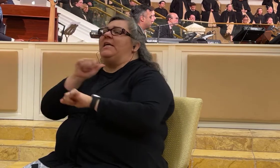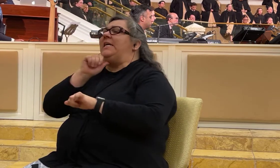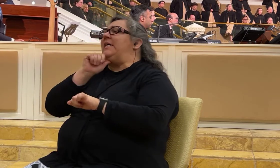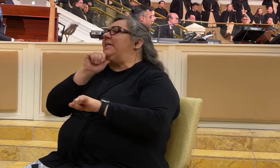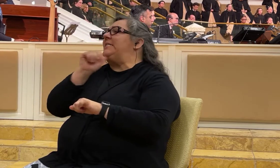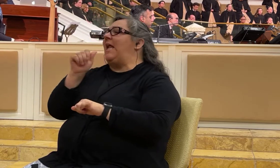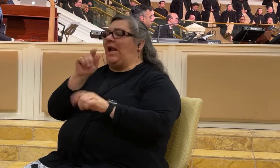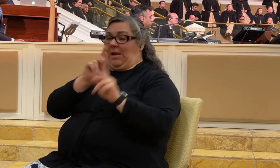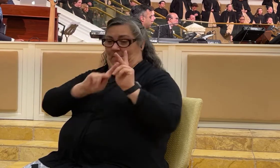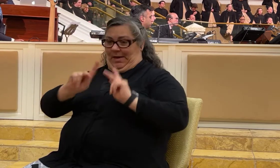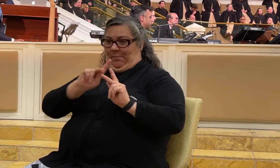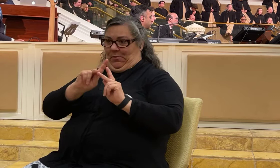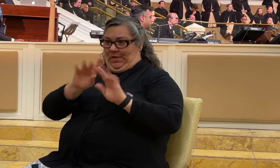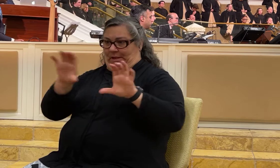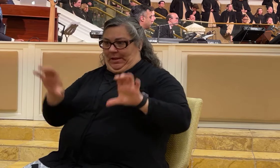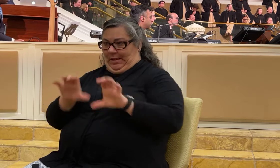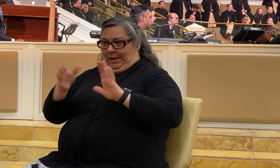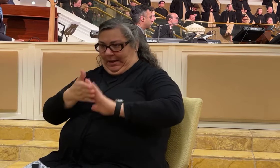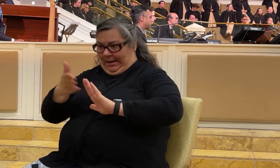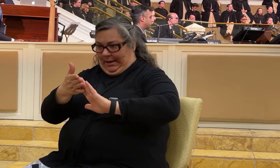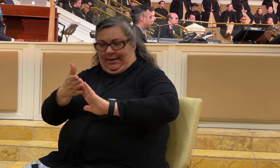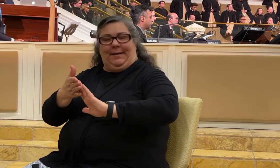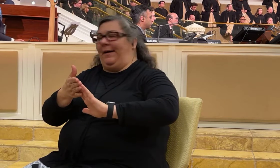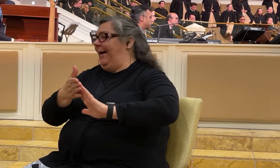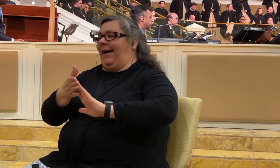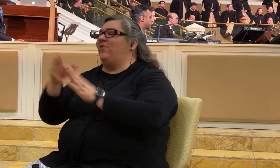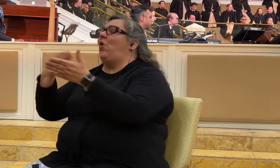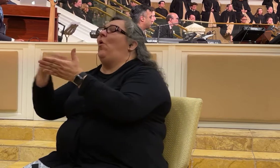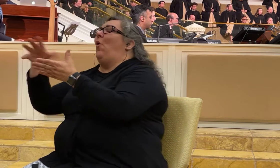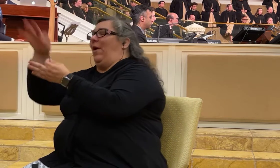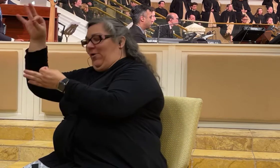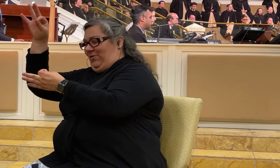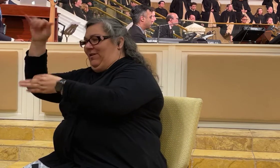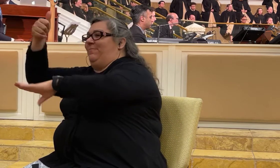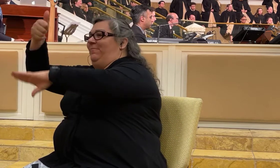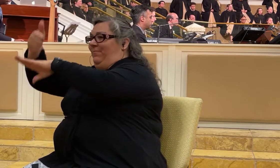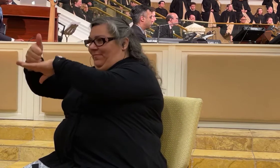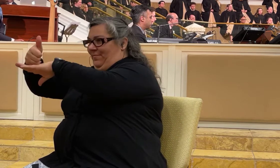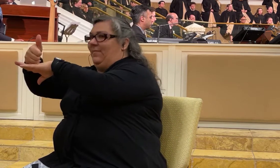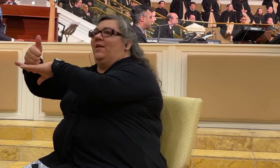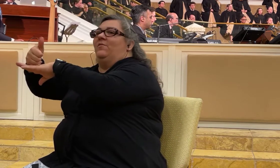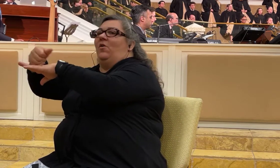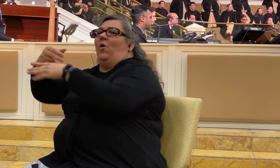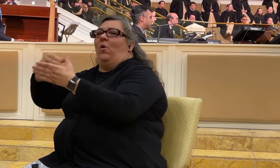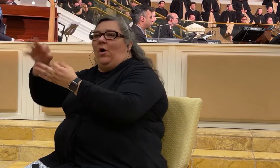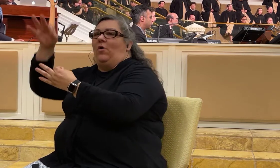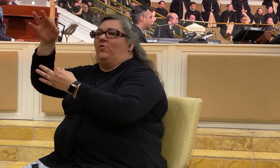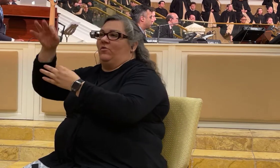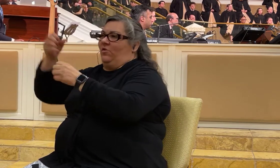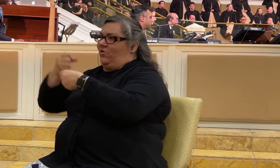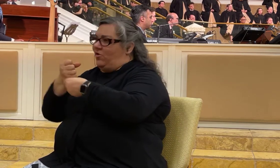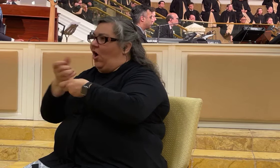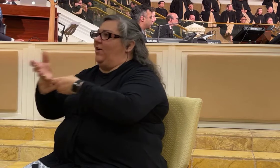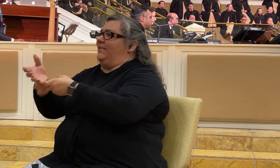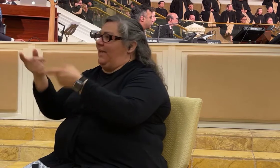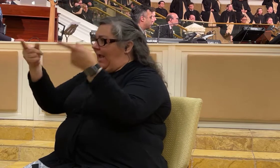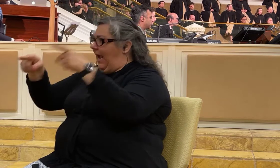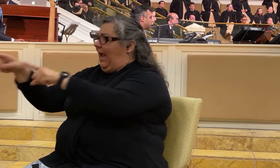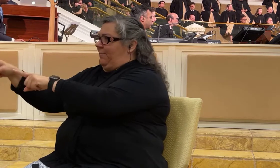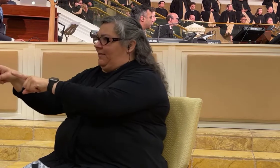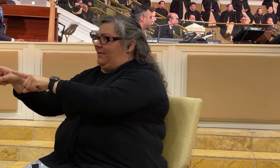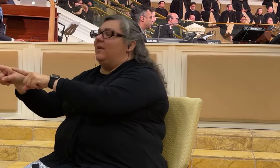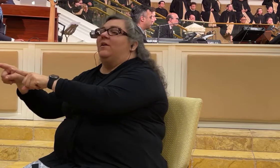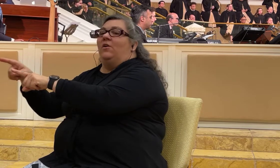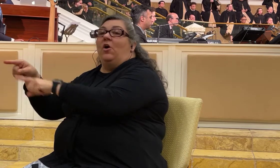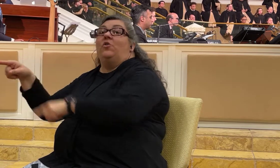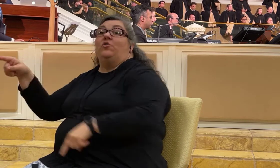ingenuity of a bunch of people, but the Holy Ghost administrates that and brings that all together. And it's not the same. You